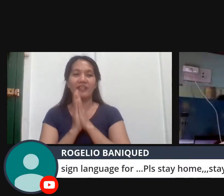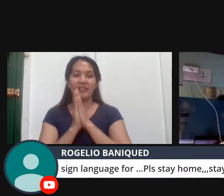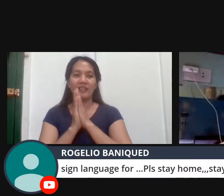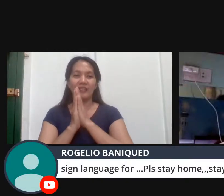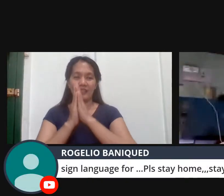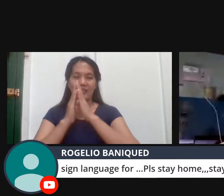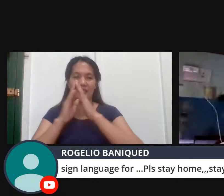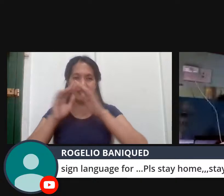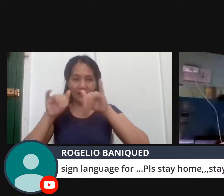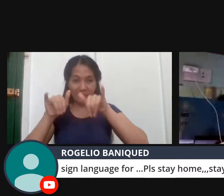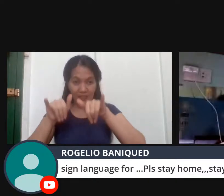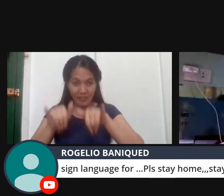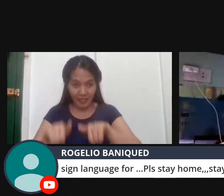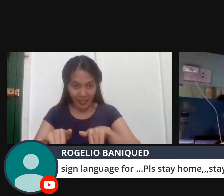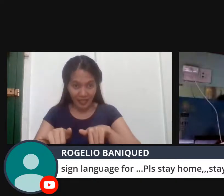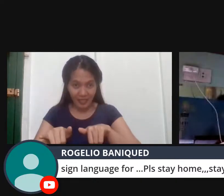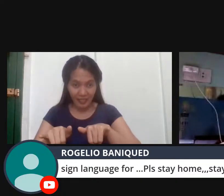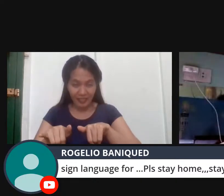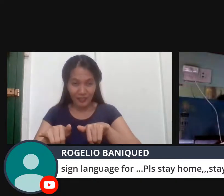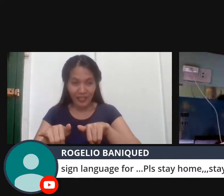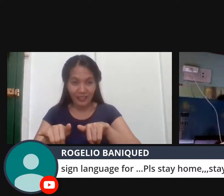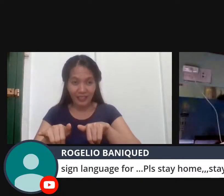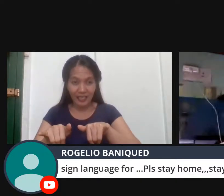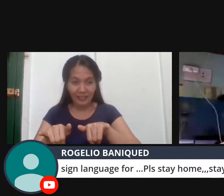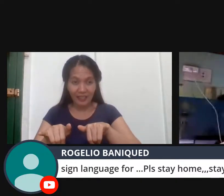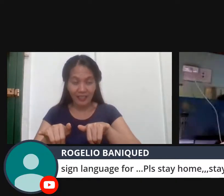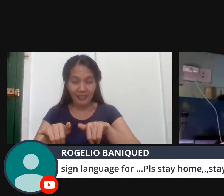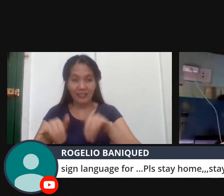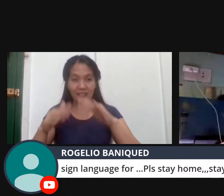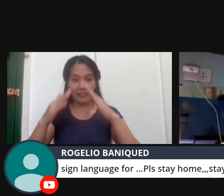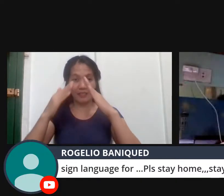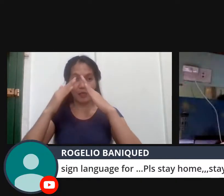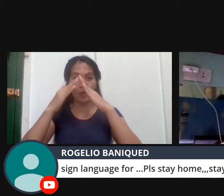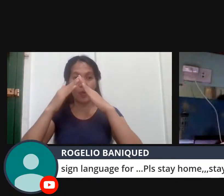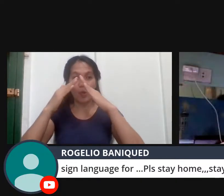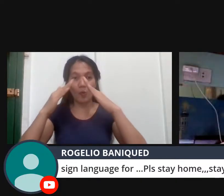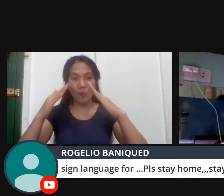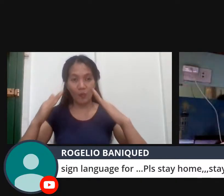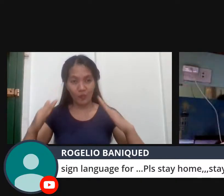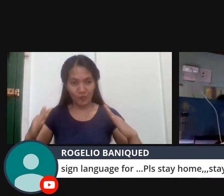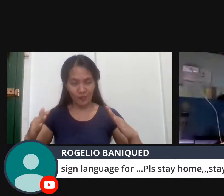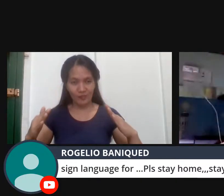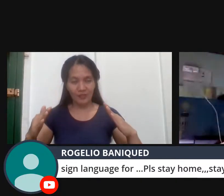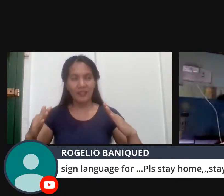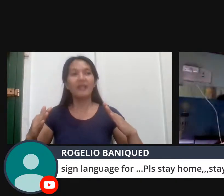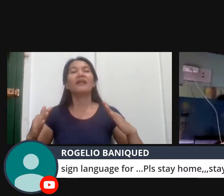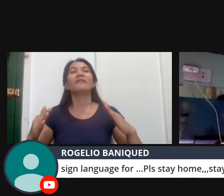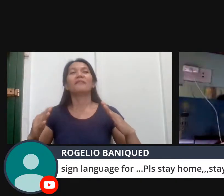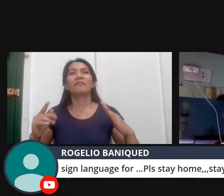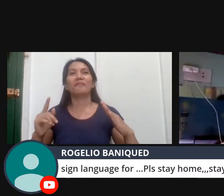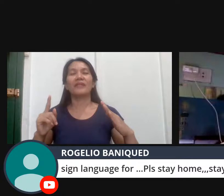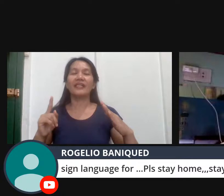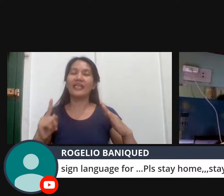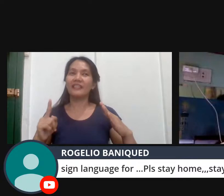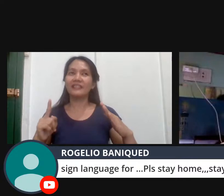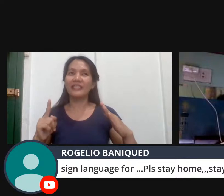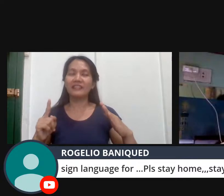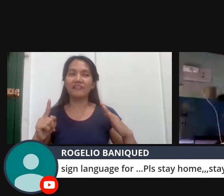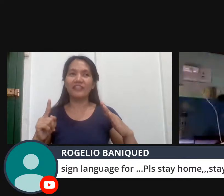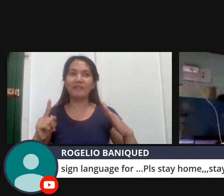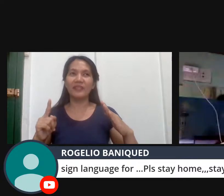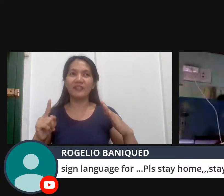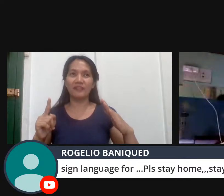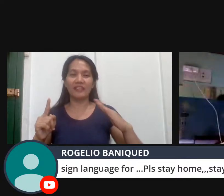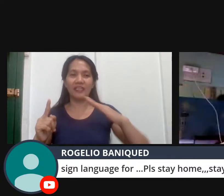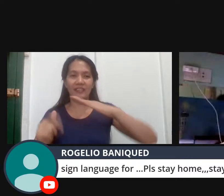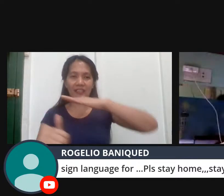please stay home, stay safe. Stay, yung kanina natin, home. May